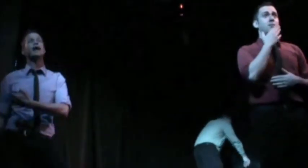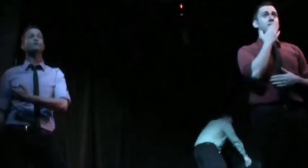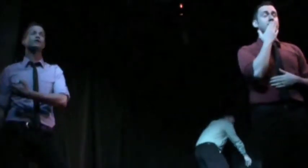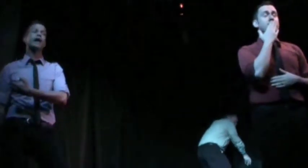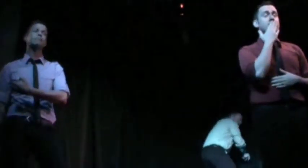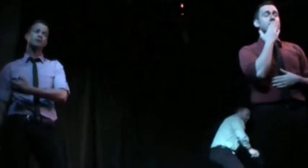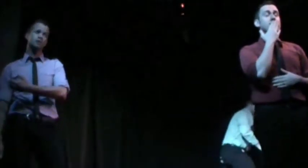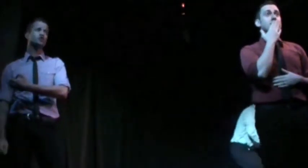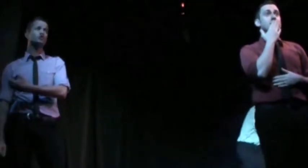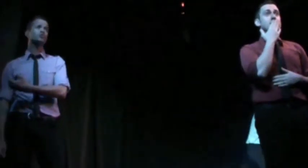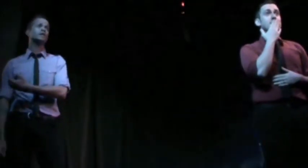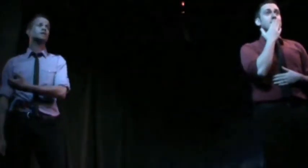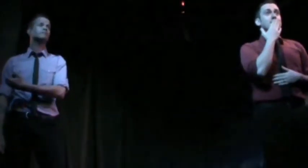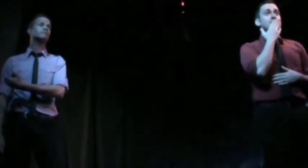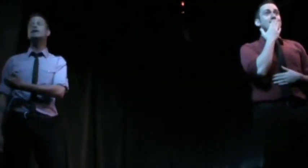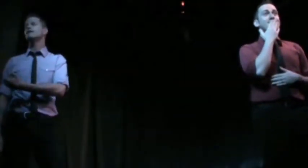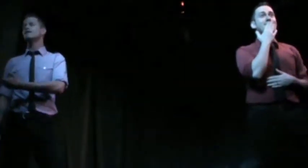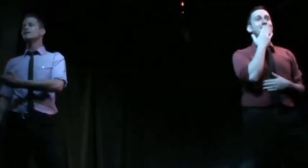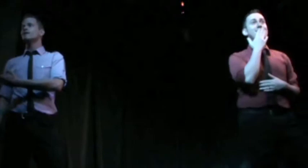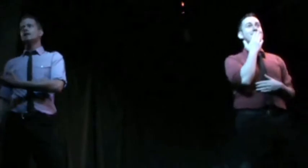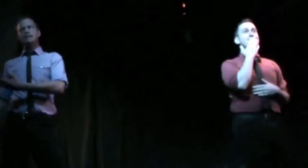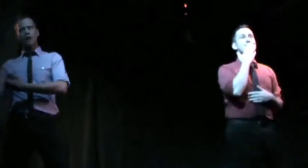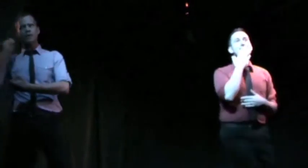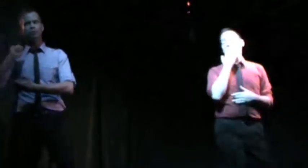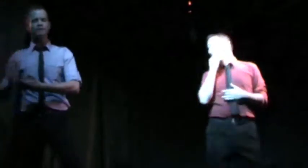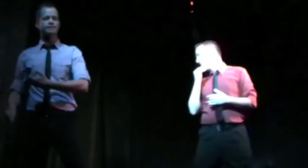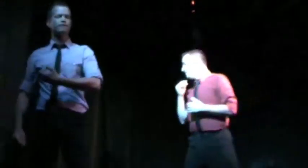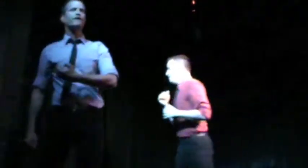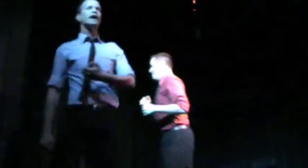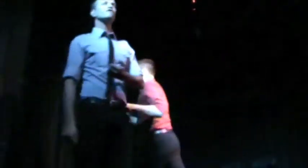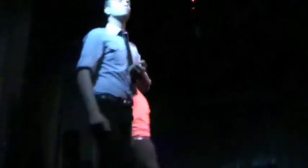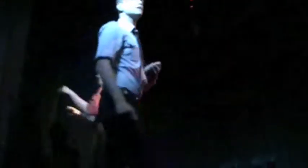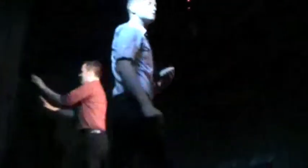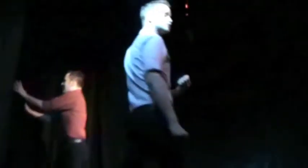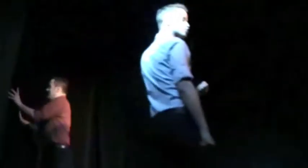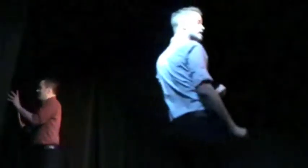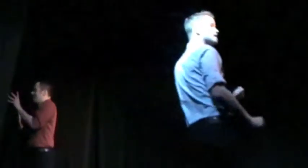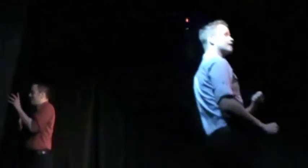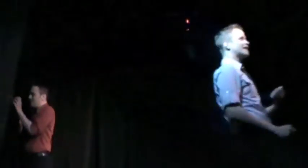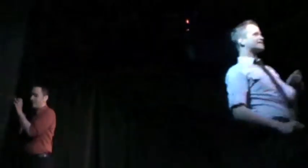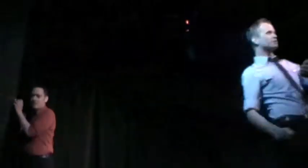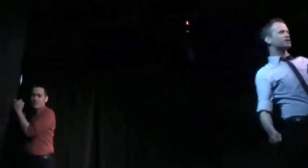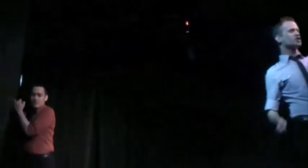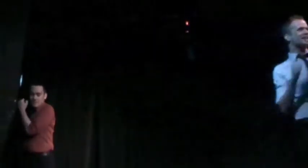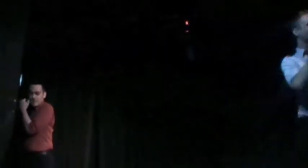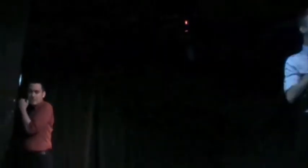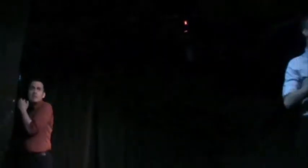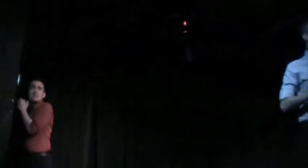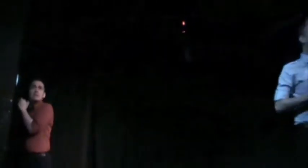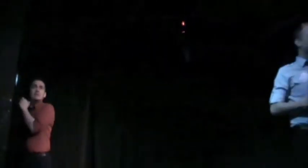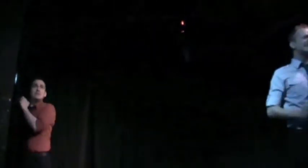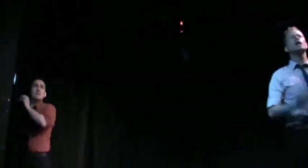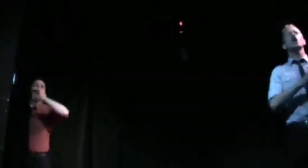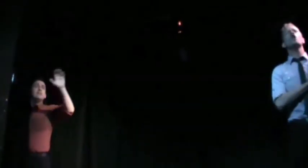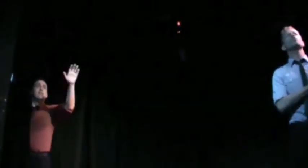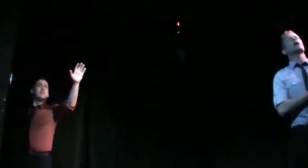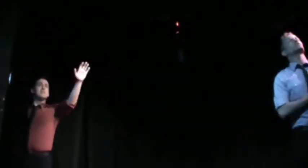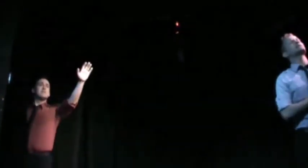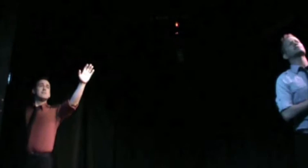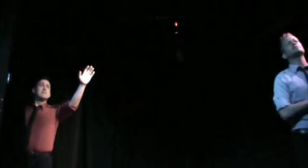would happen to him. Now he wasn't a fan of being betrayed, unless there was a chance he might get laid. Oh, where was that snake